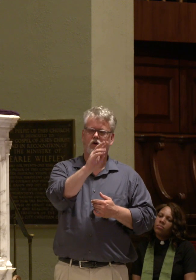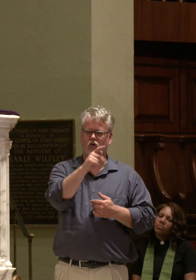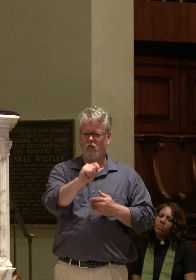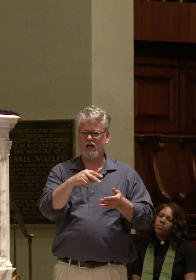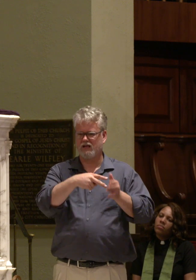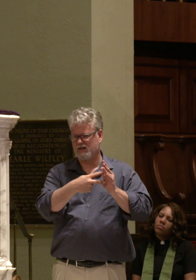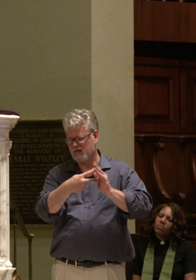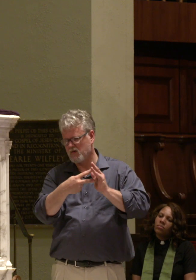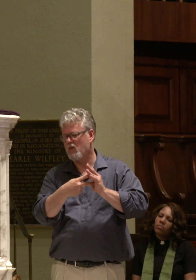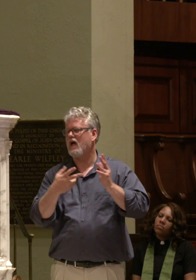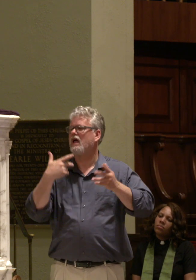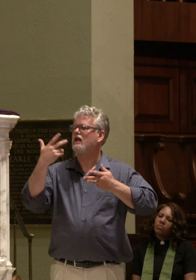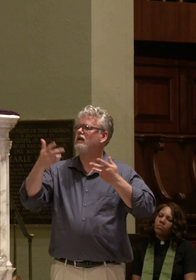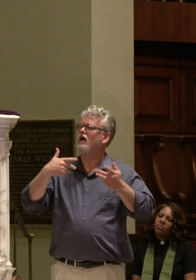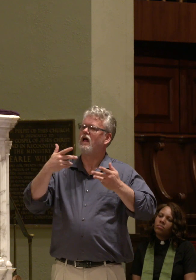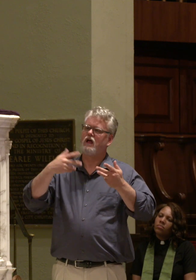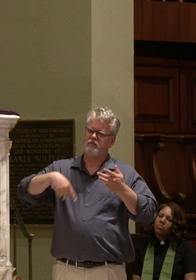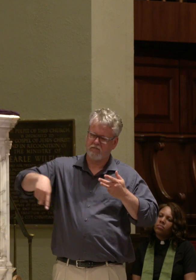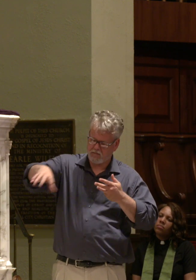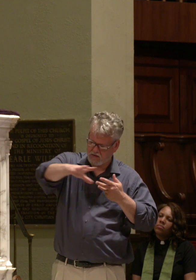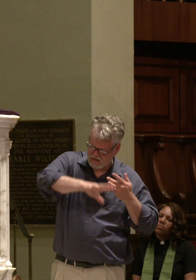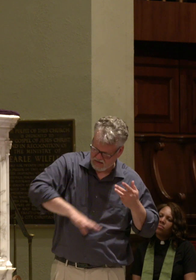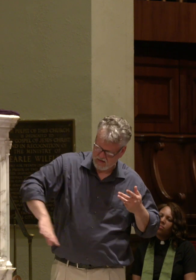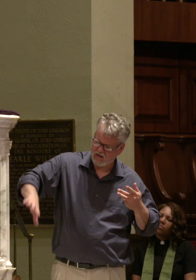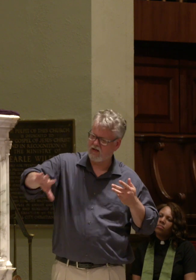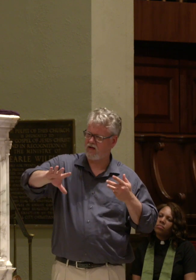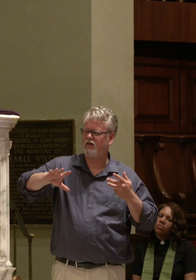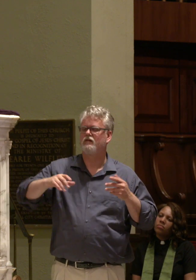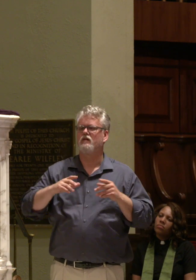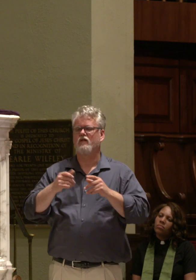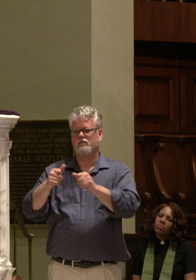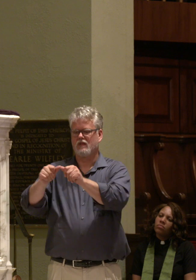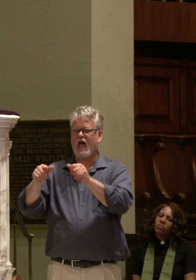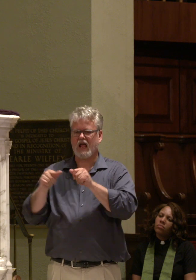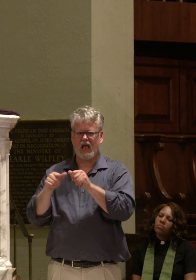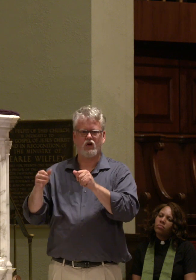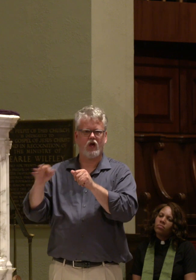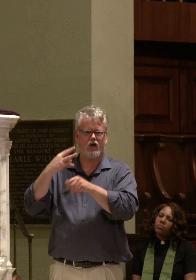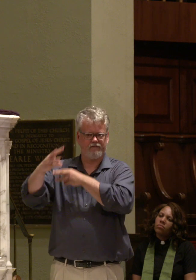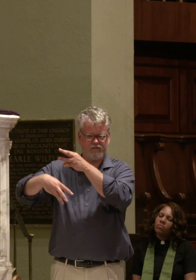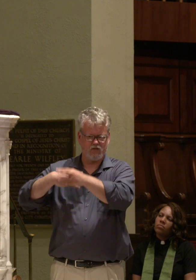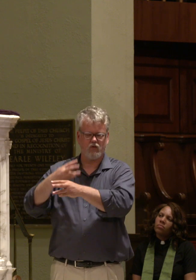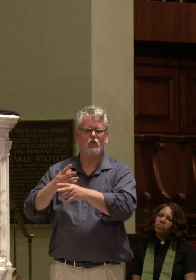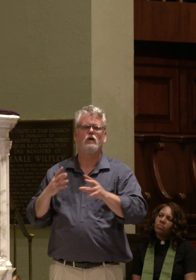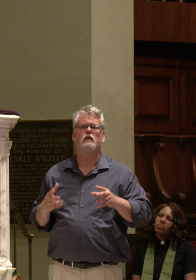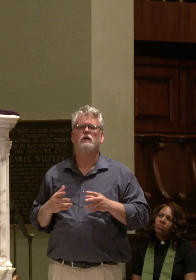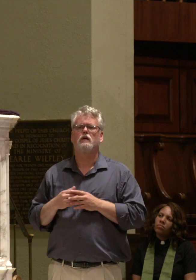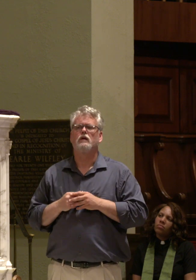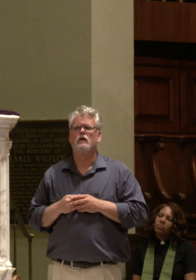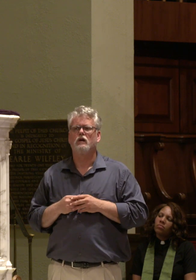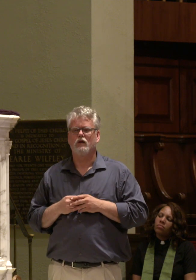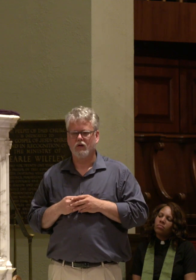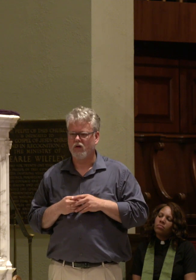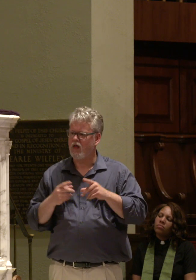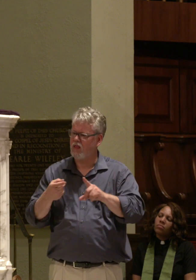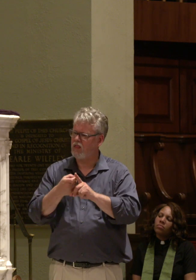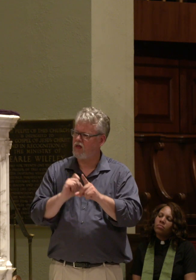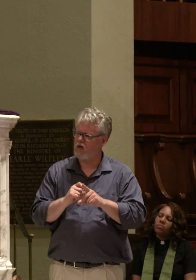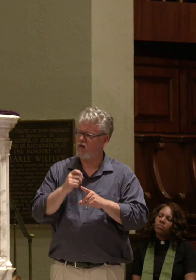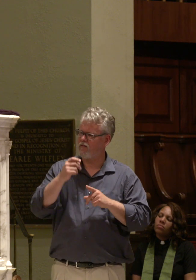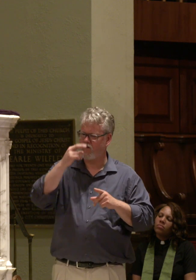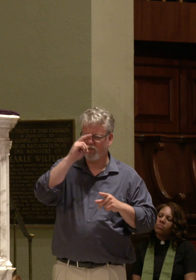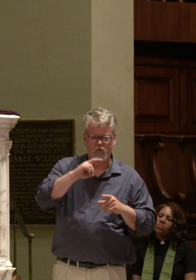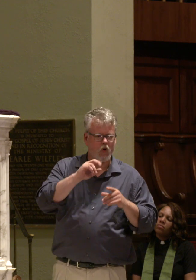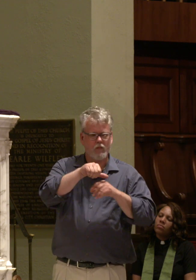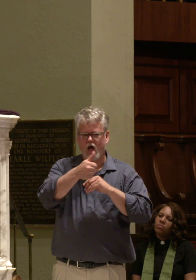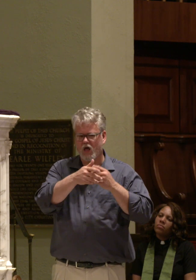Judea from there, folk from around Jerusalem, folk from Cappadocia, Pontus, Asia, Phrygia, Pamphylia. They were from Roman